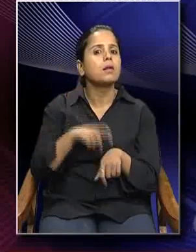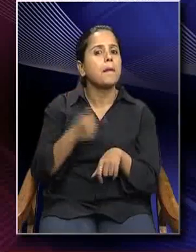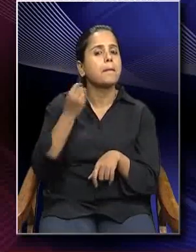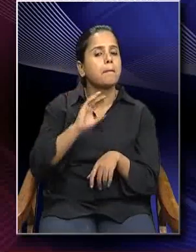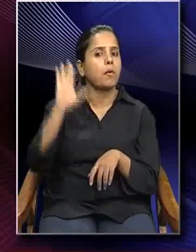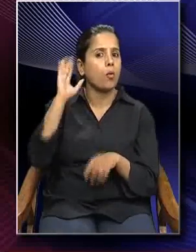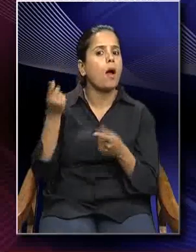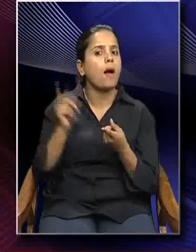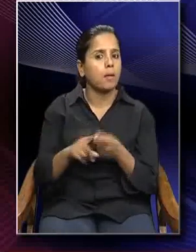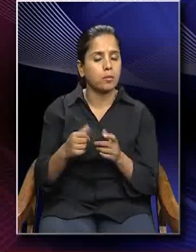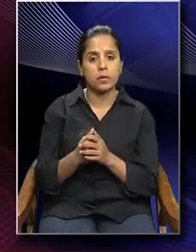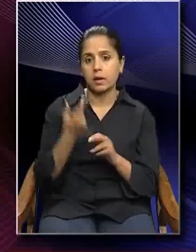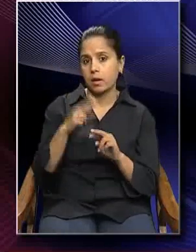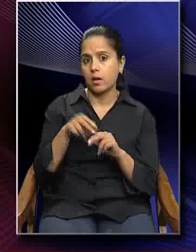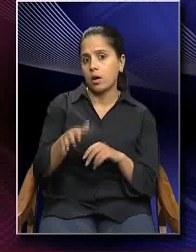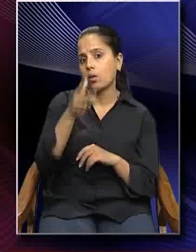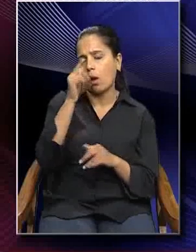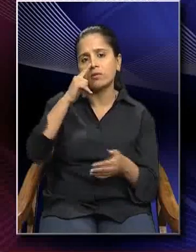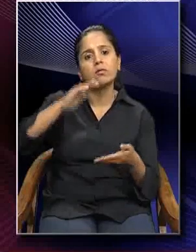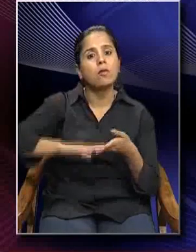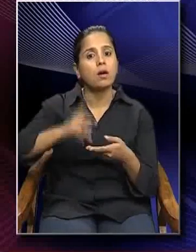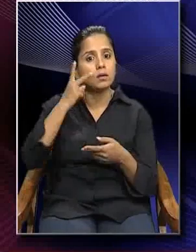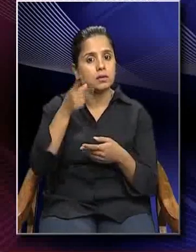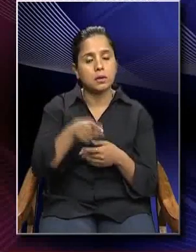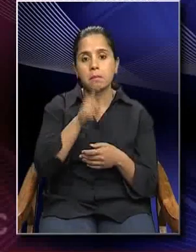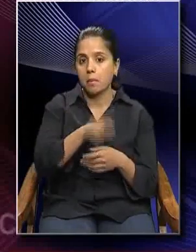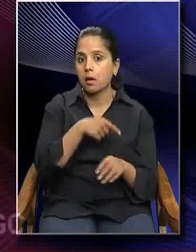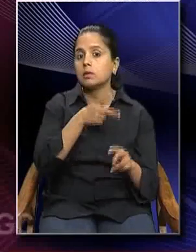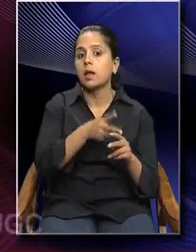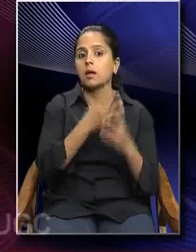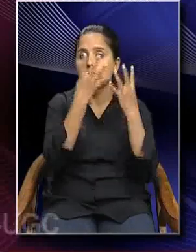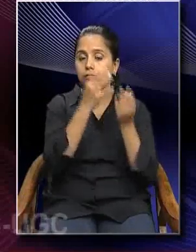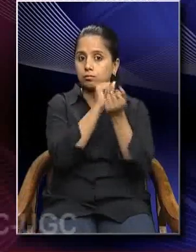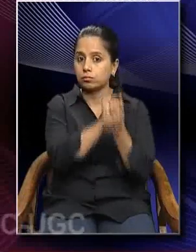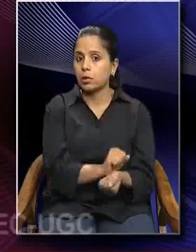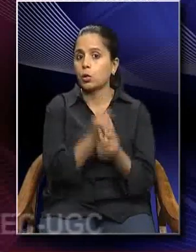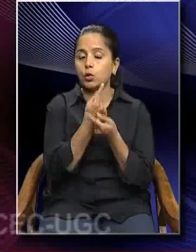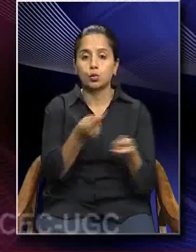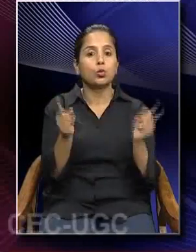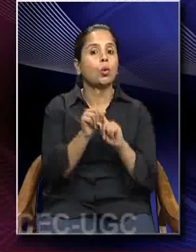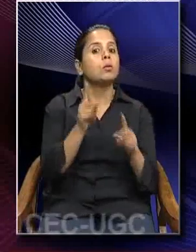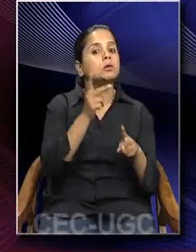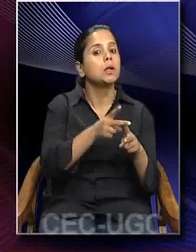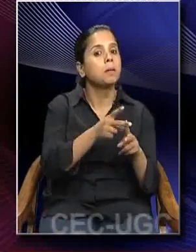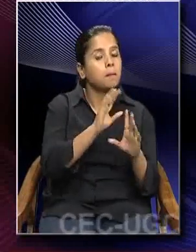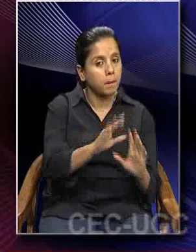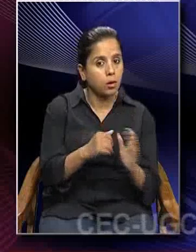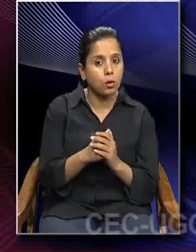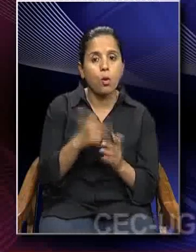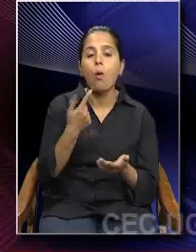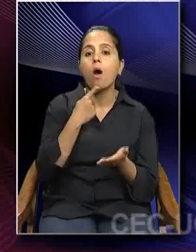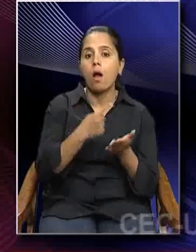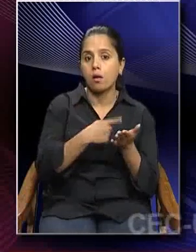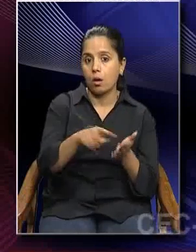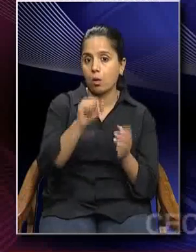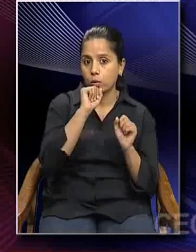literature. So, a false wife was to be kept imprisoned in a room on an allowance